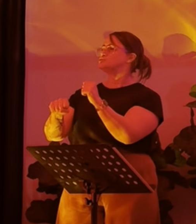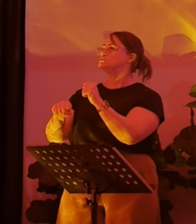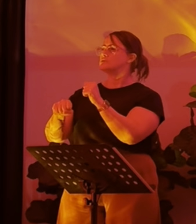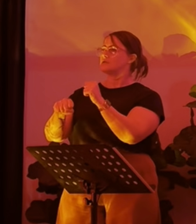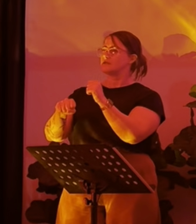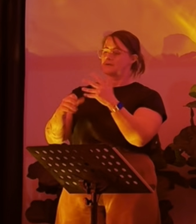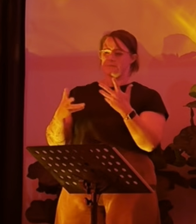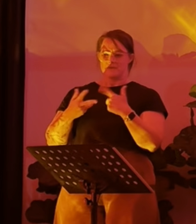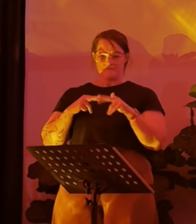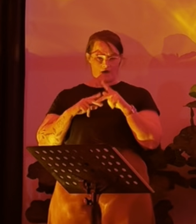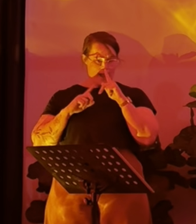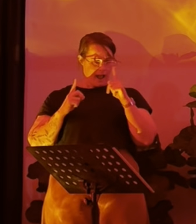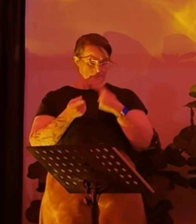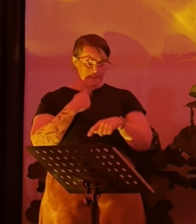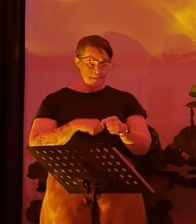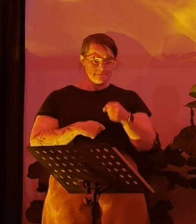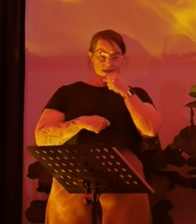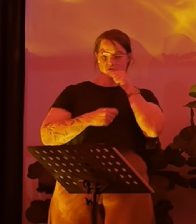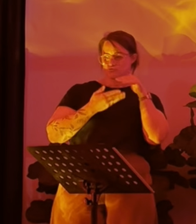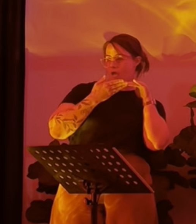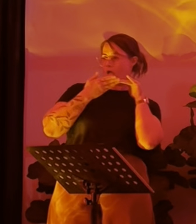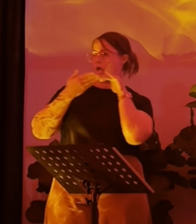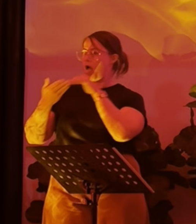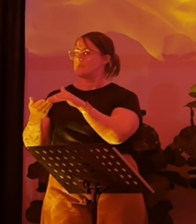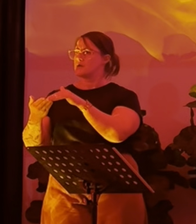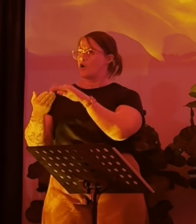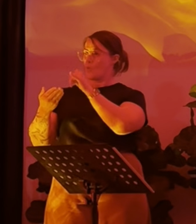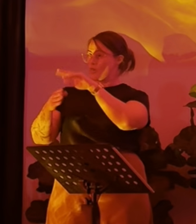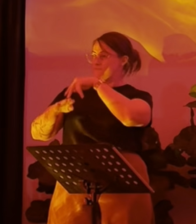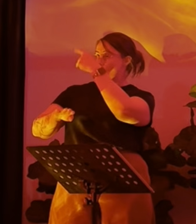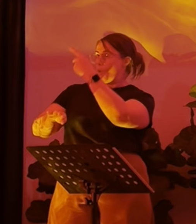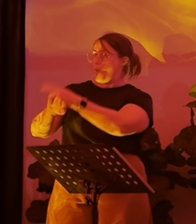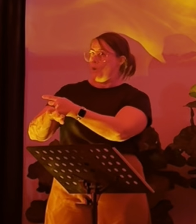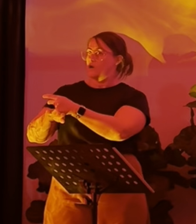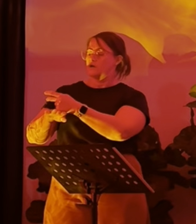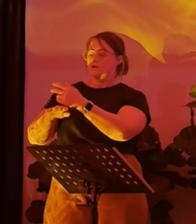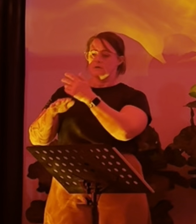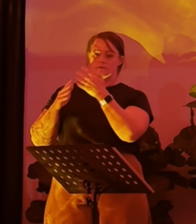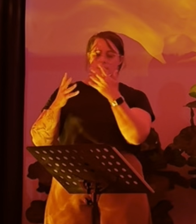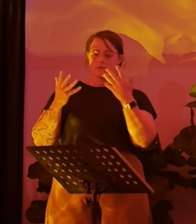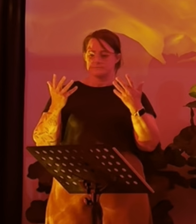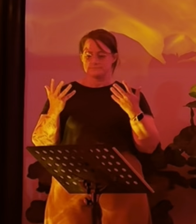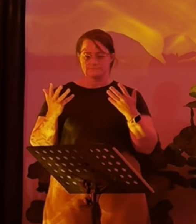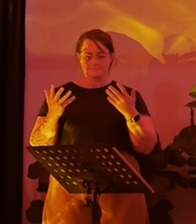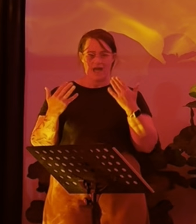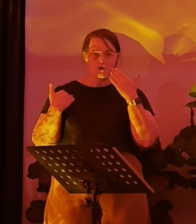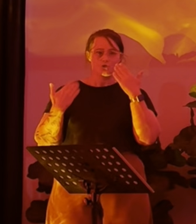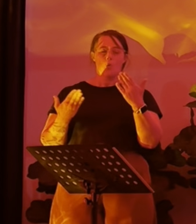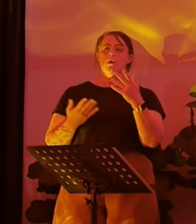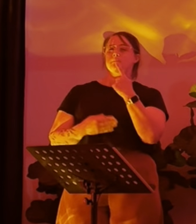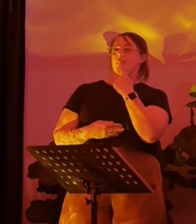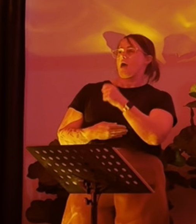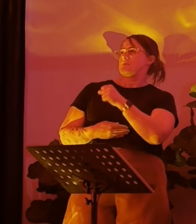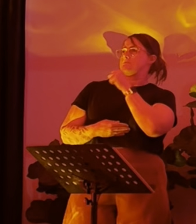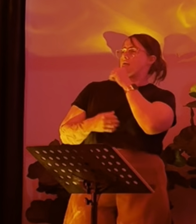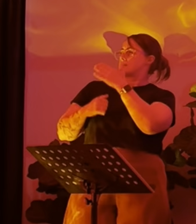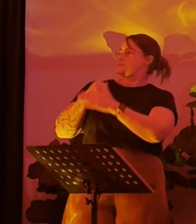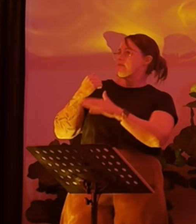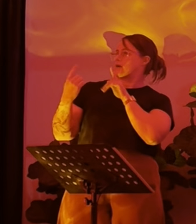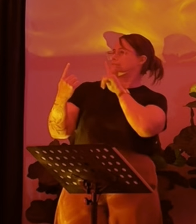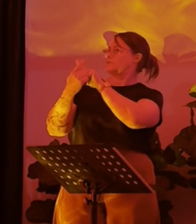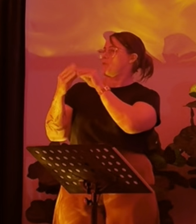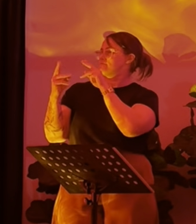What if I can't be the man to answer the call in your hour of need? I let you slip and you fall down. I just don't want to be the type that's never there. I